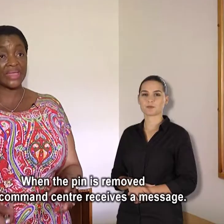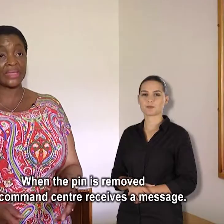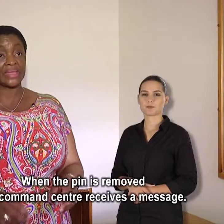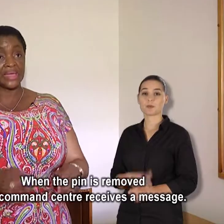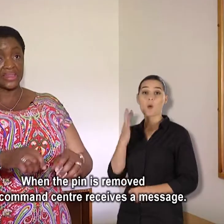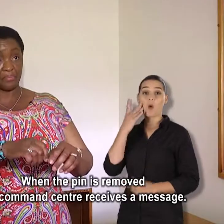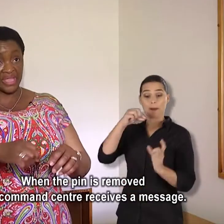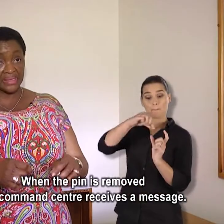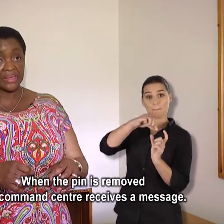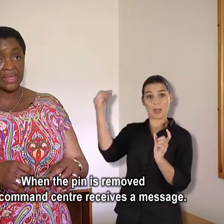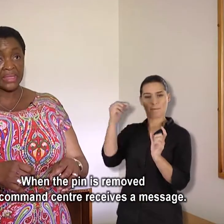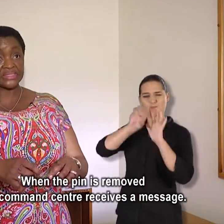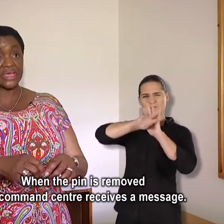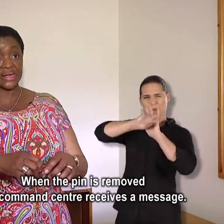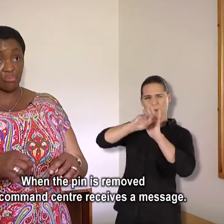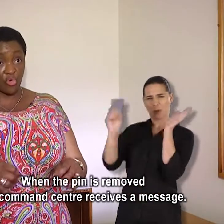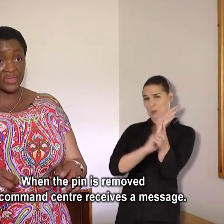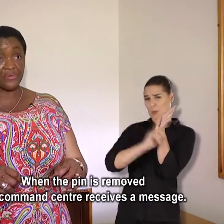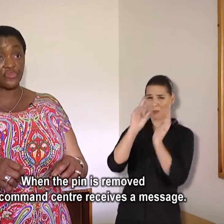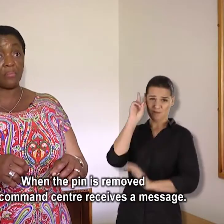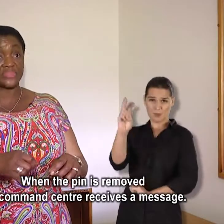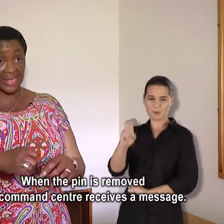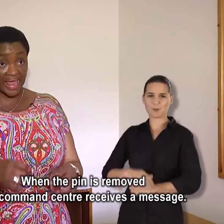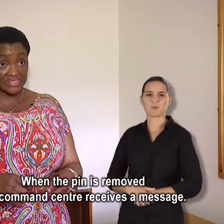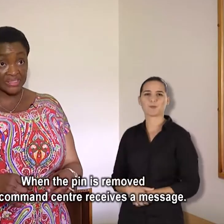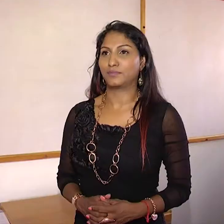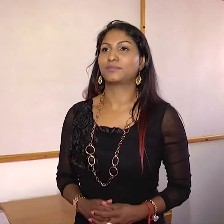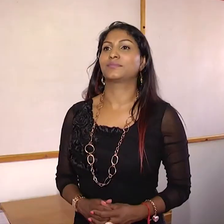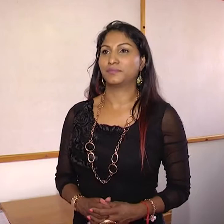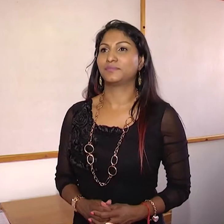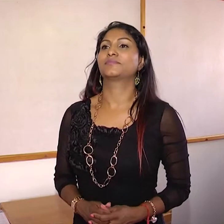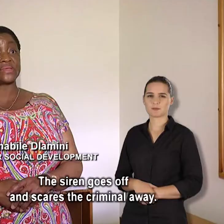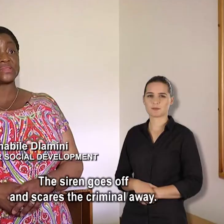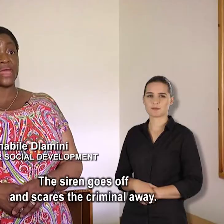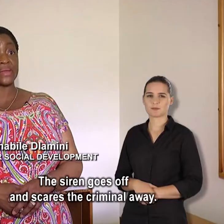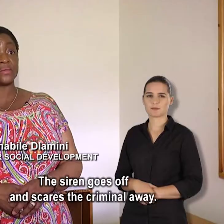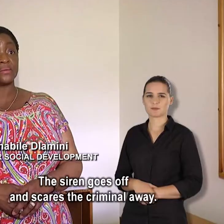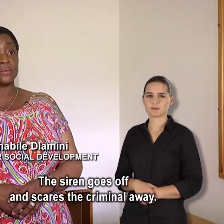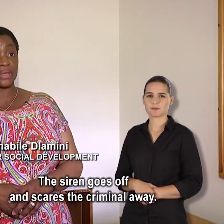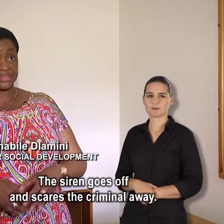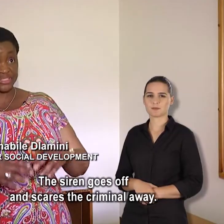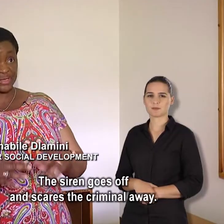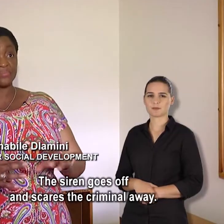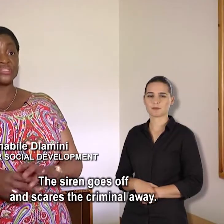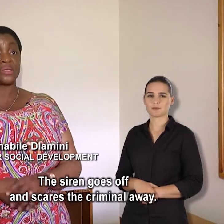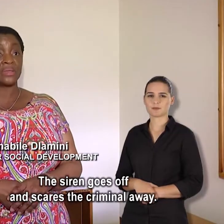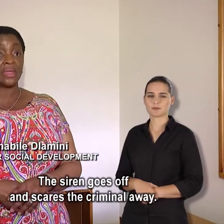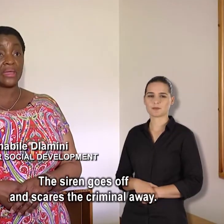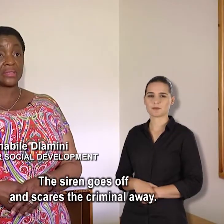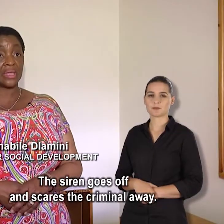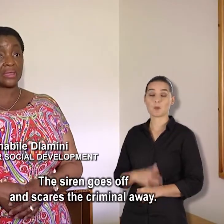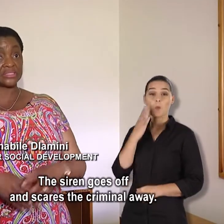soon as the pin is removed from the gadget, there is a siren, it